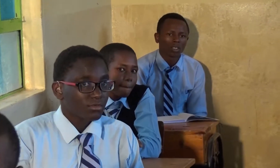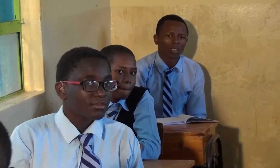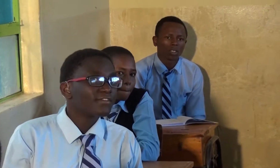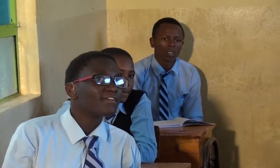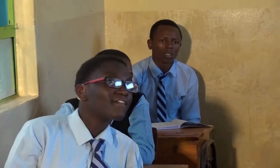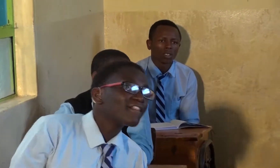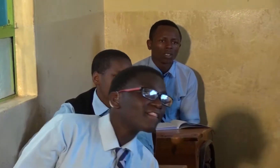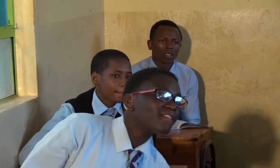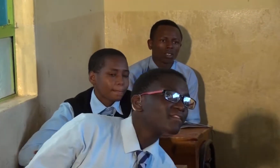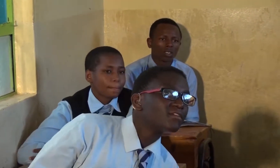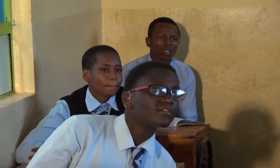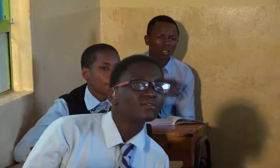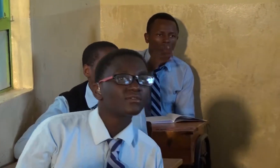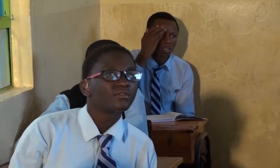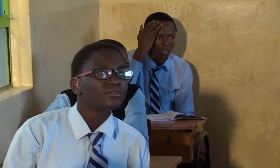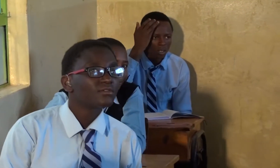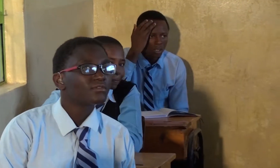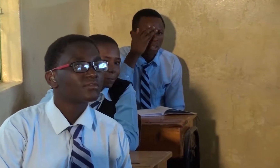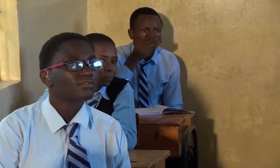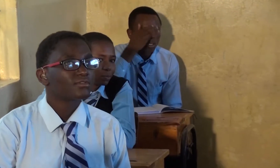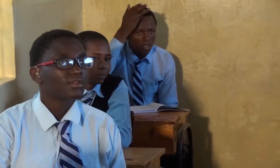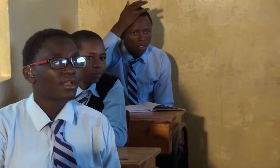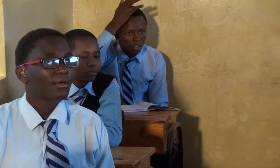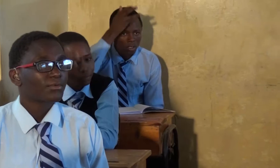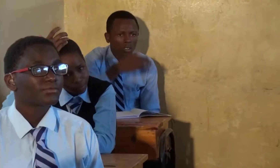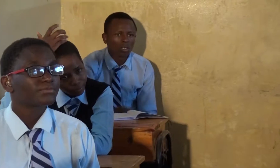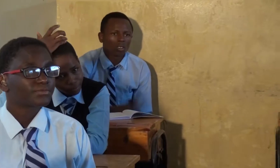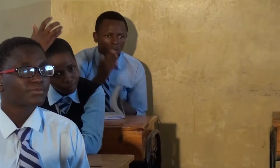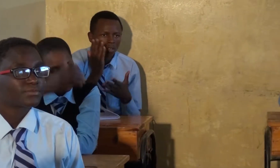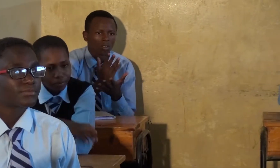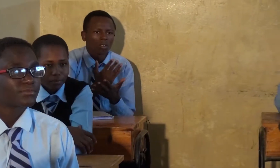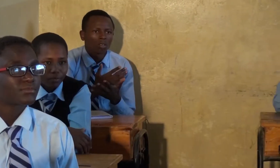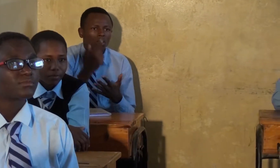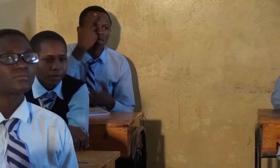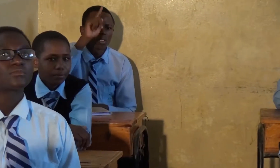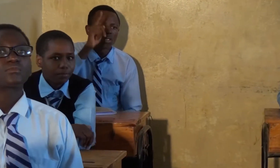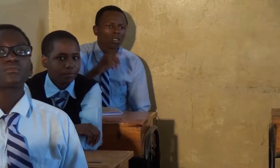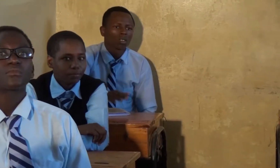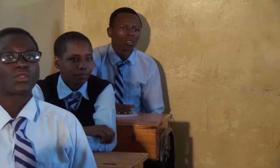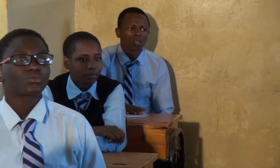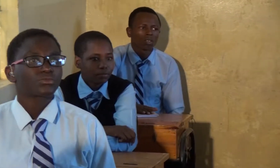Nabaru. And Nabaru was who? A nurse. Who cared for who?